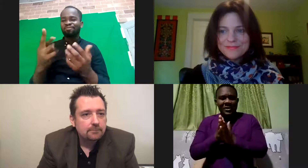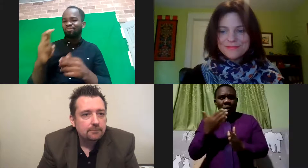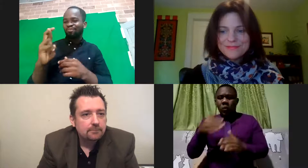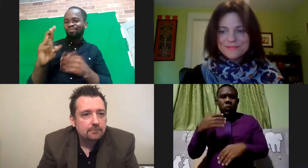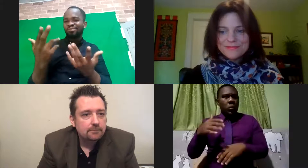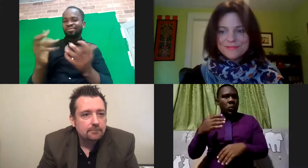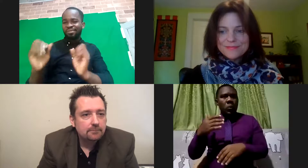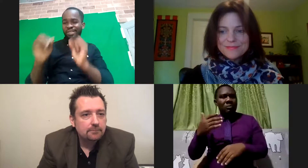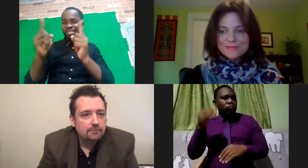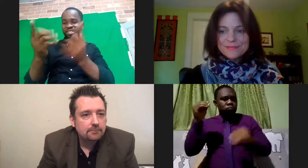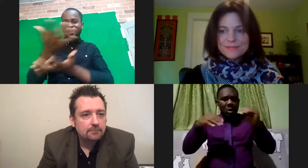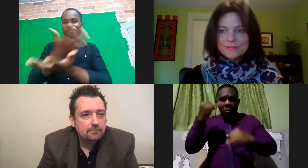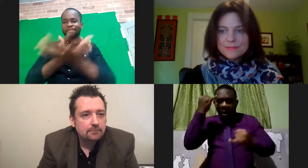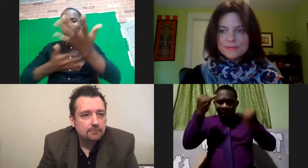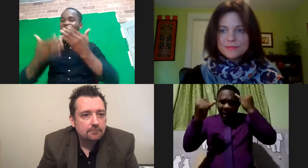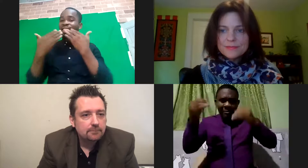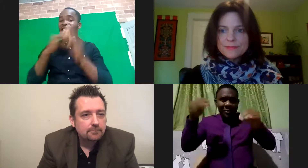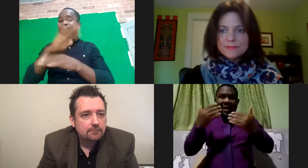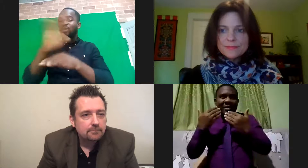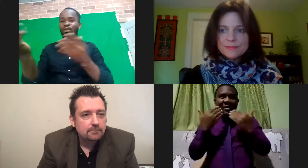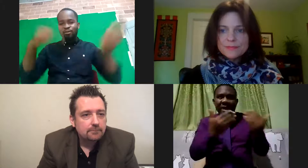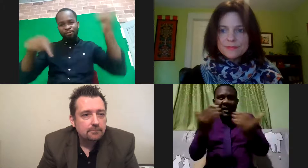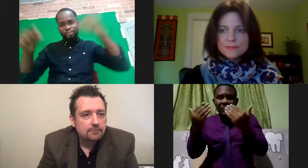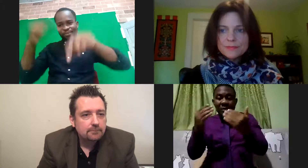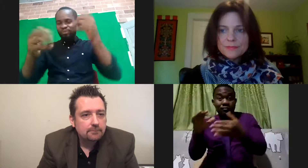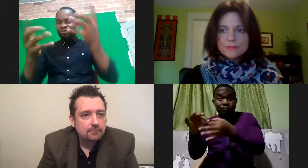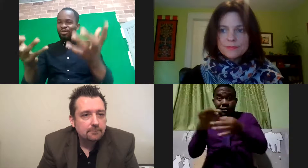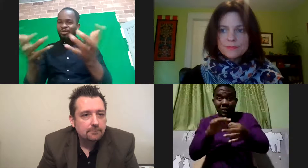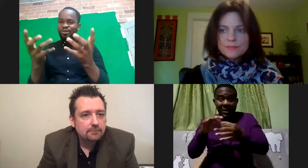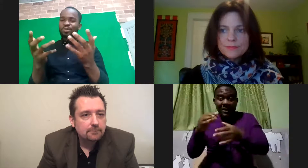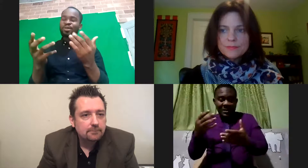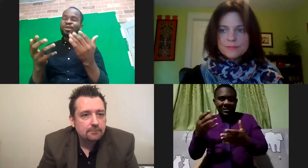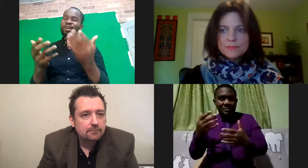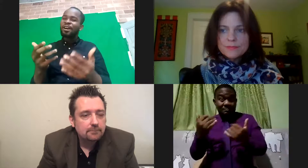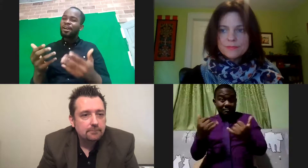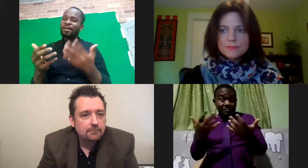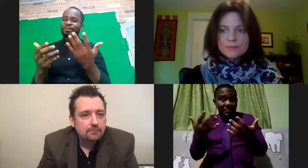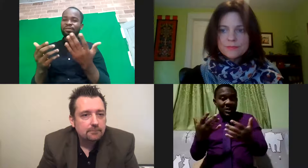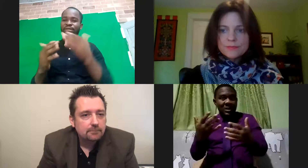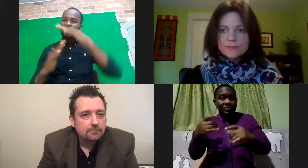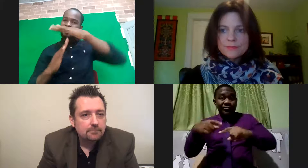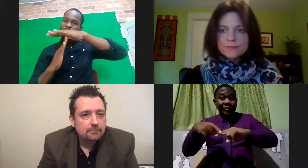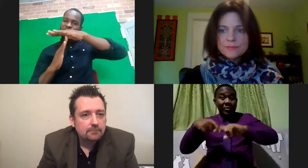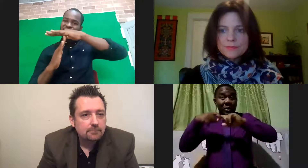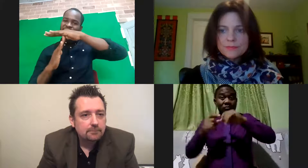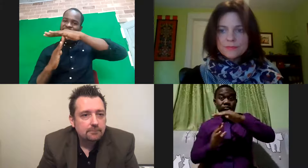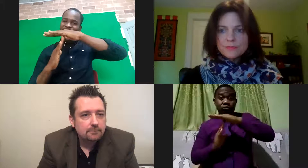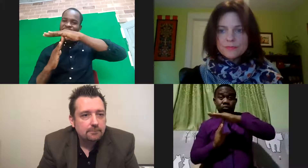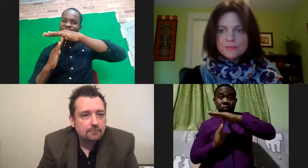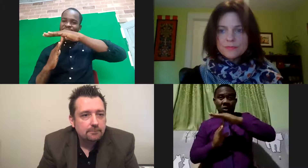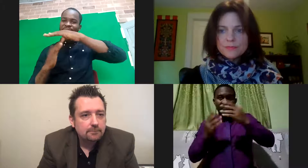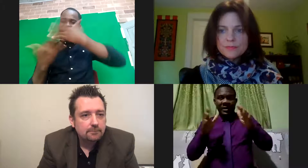moment. And thank you all for joining us. We would like to take a break for this and then move on quickly to